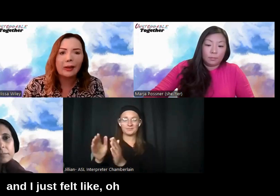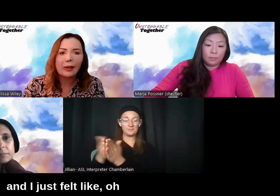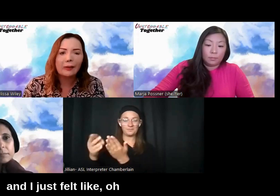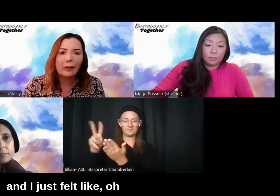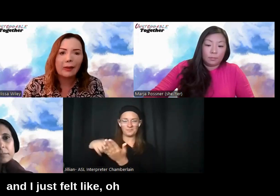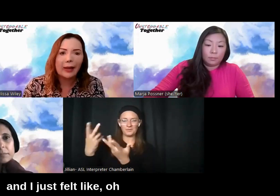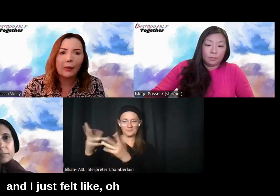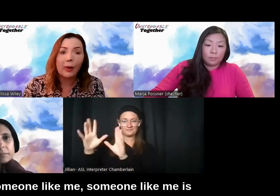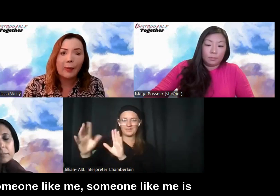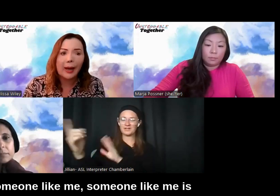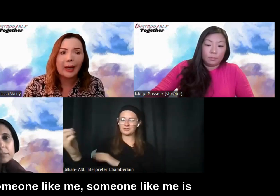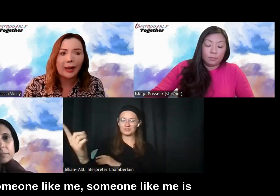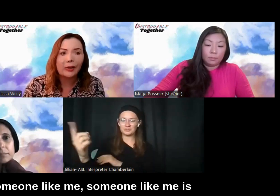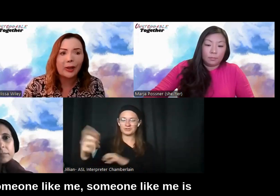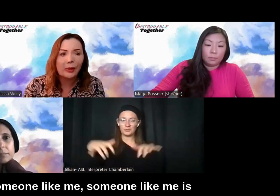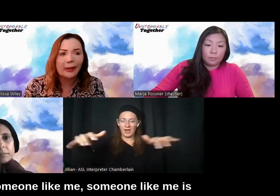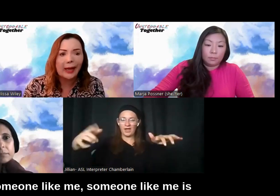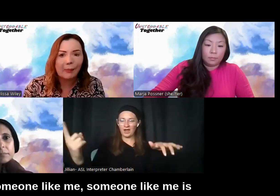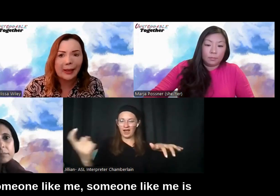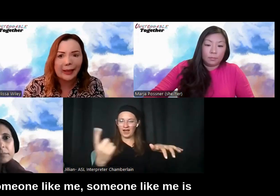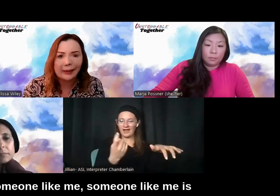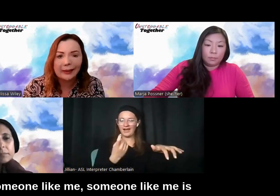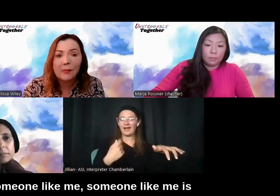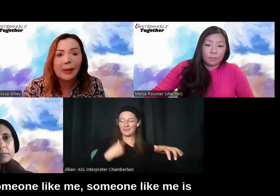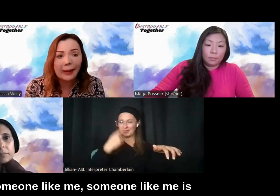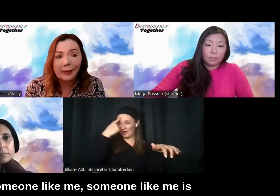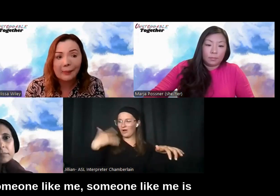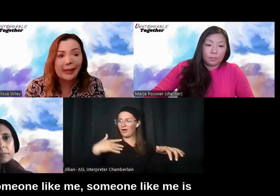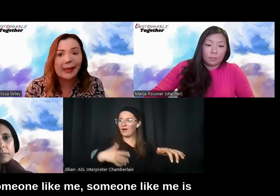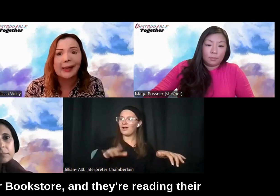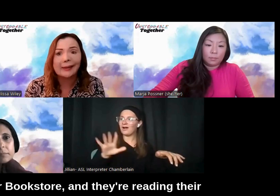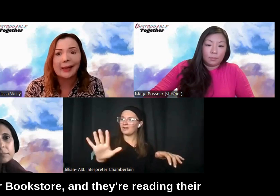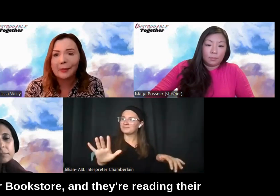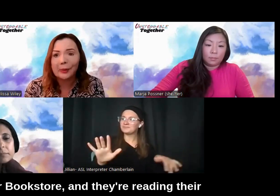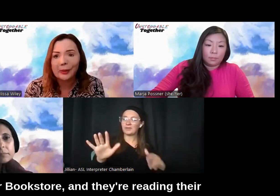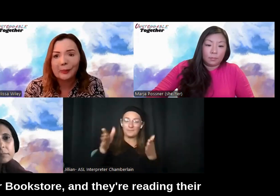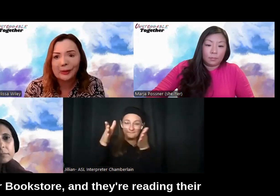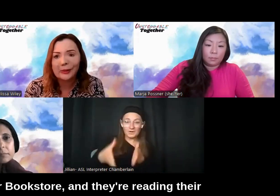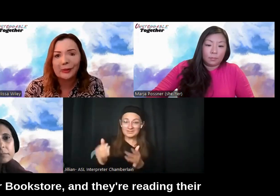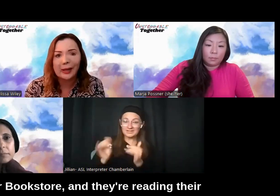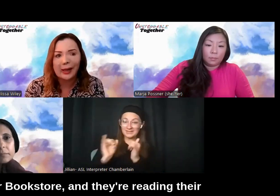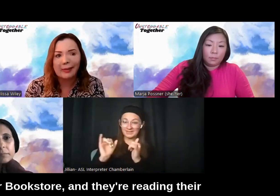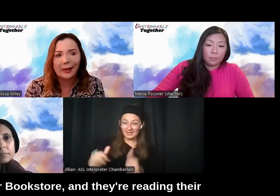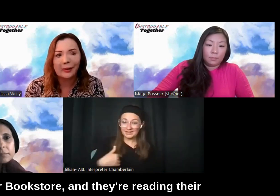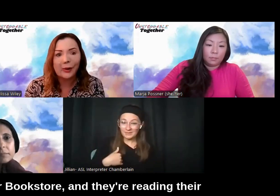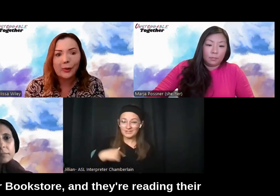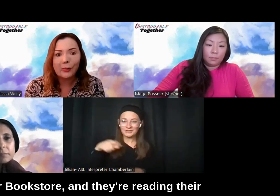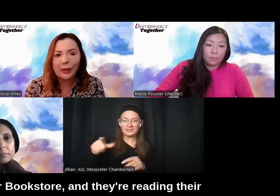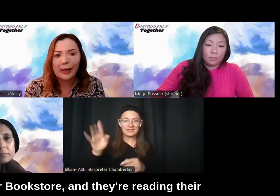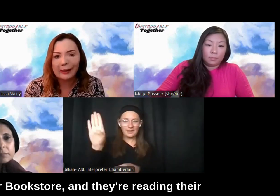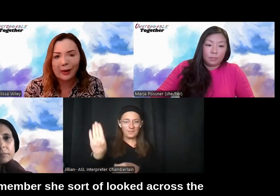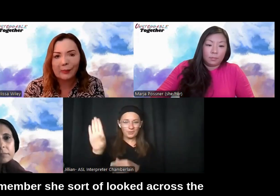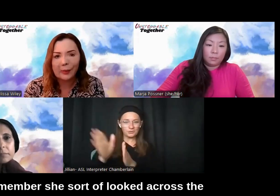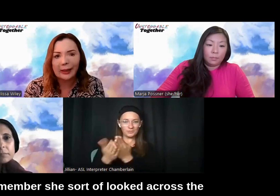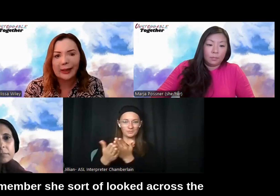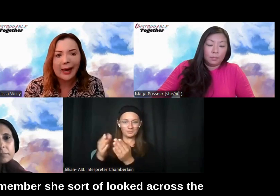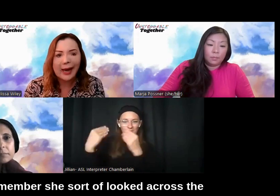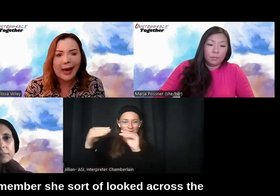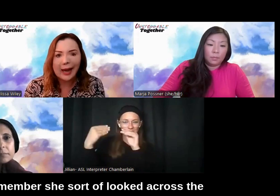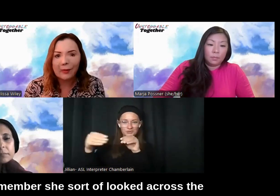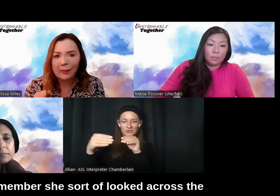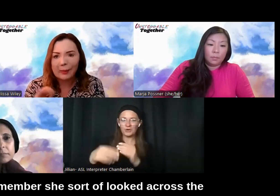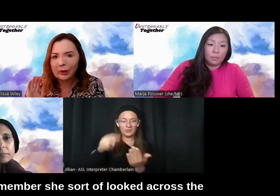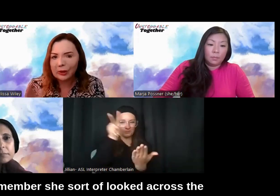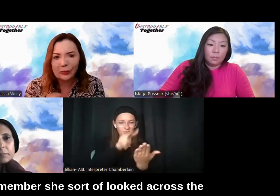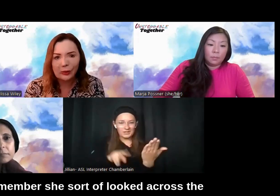felt like, oh my gosh, someone like me is at the Boulder bookstore and they're reading their book.